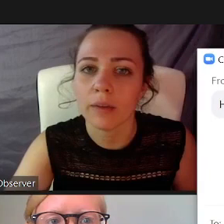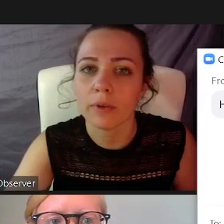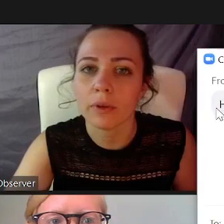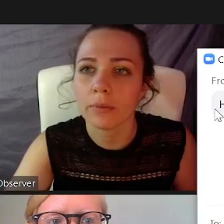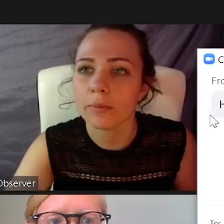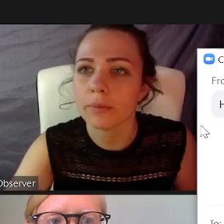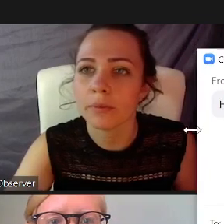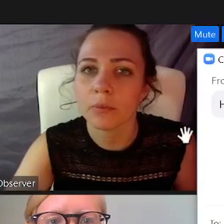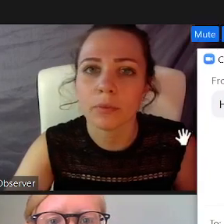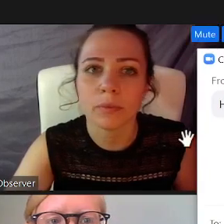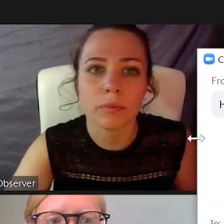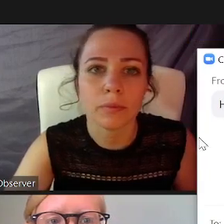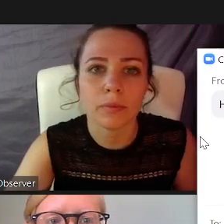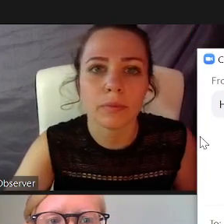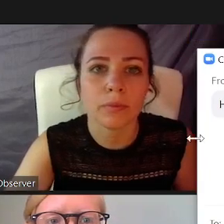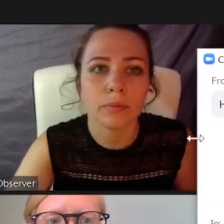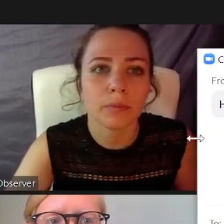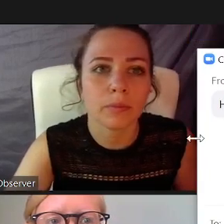Nope.